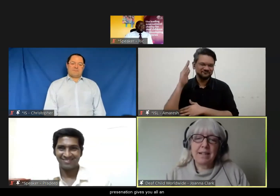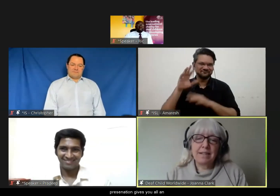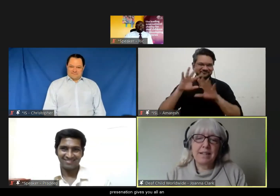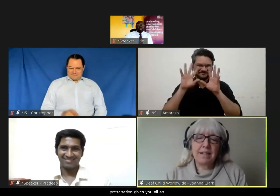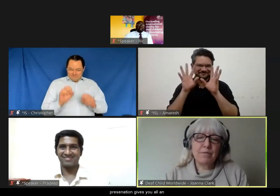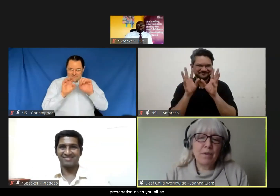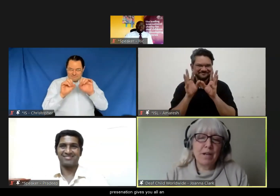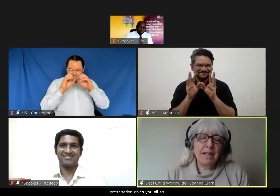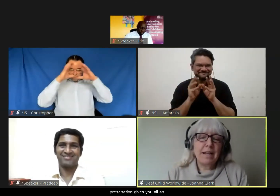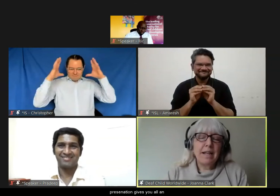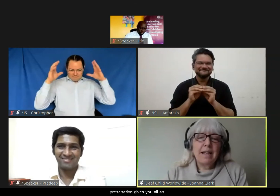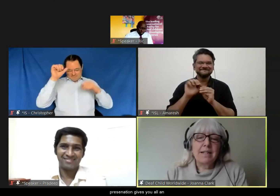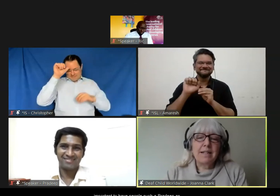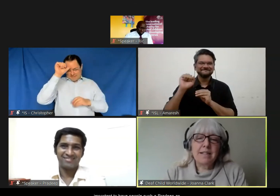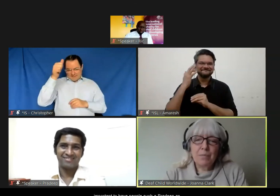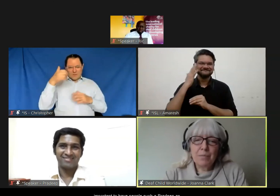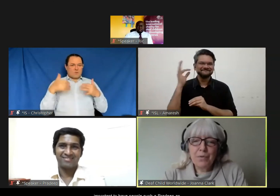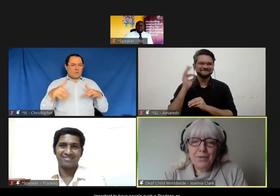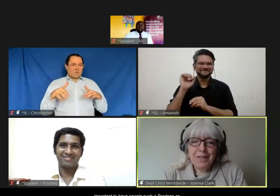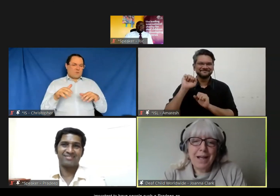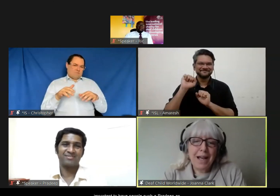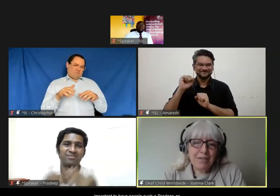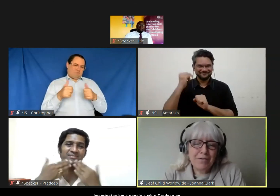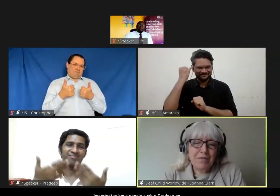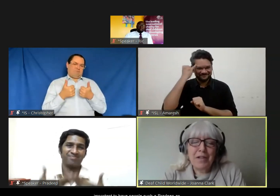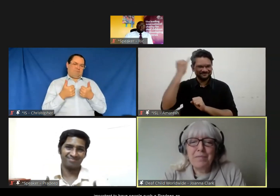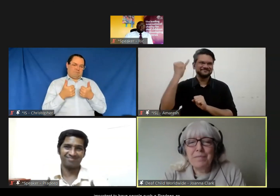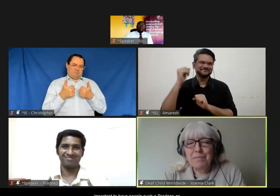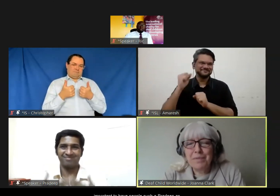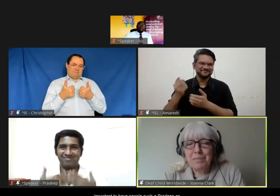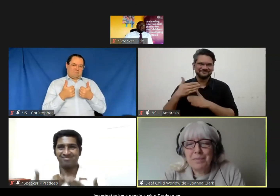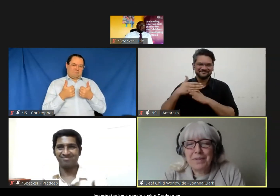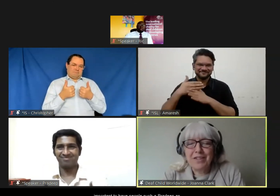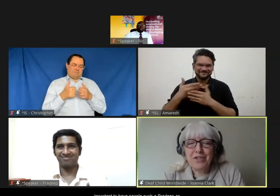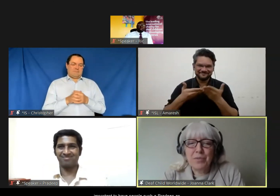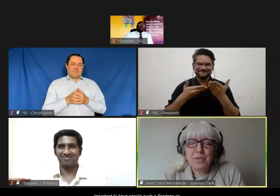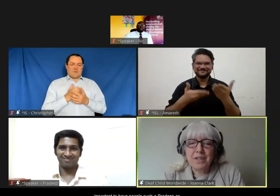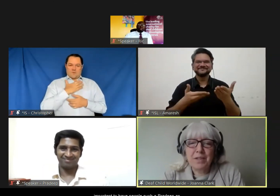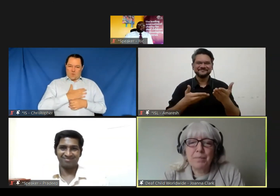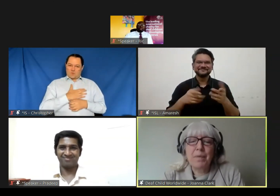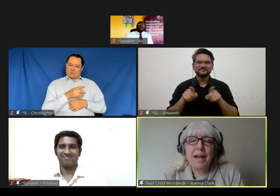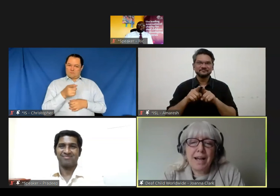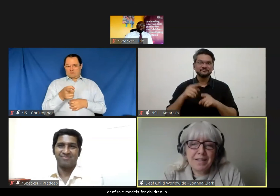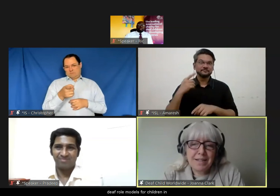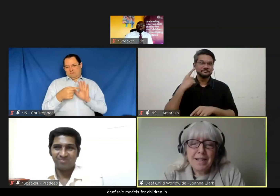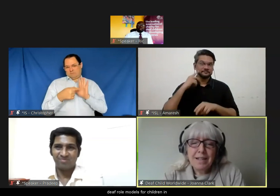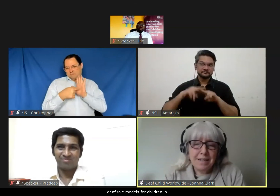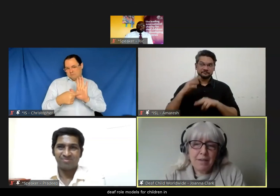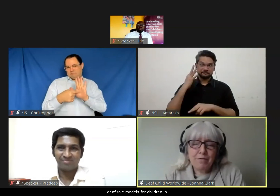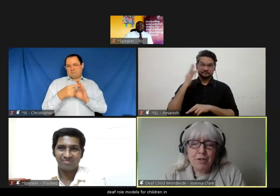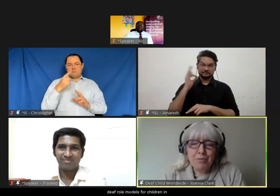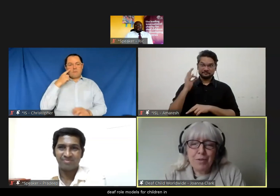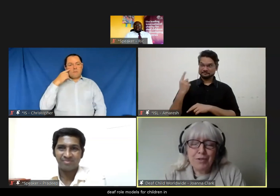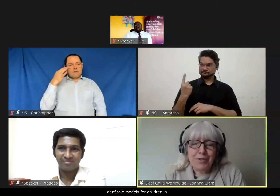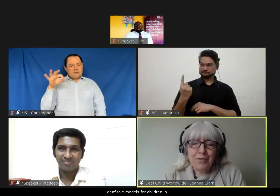excellent idea of why it's so important to have people such as Pradeep as